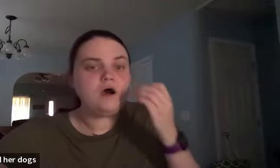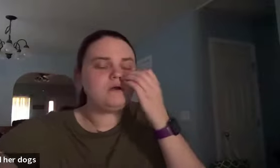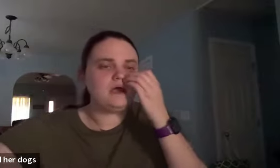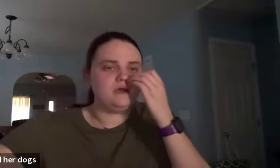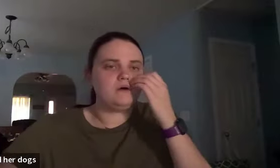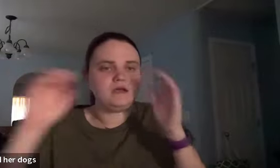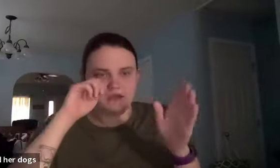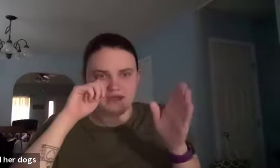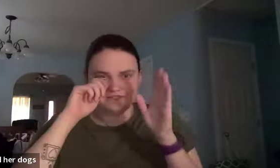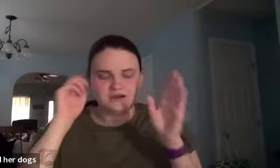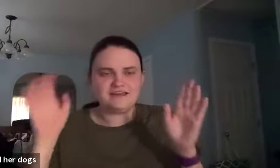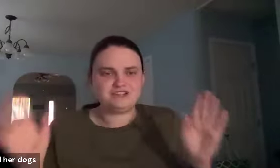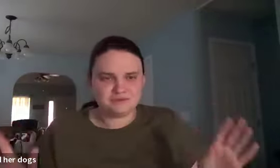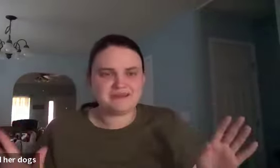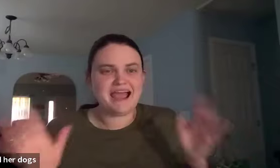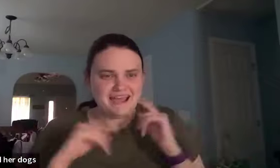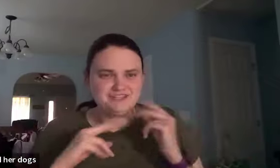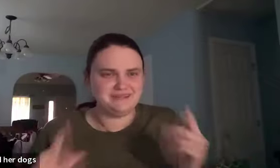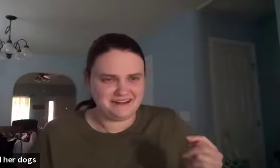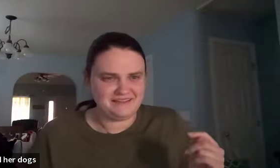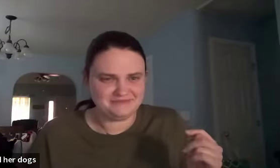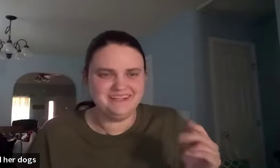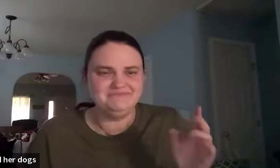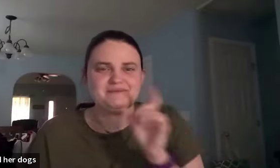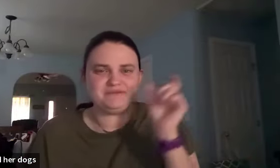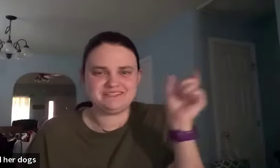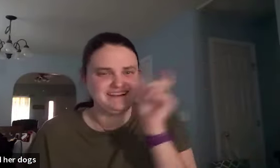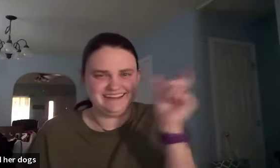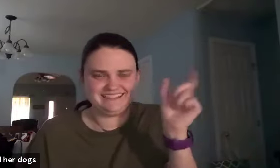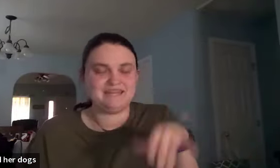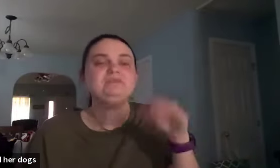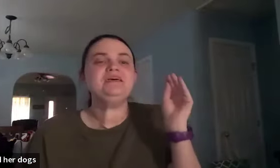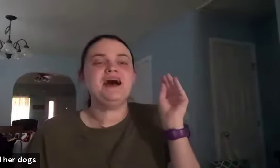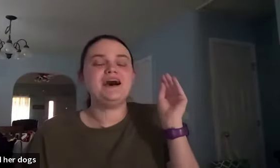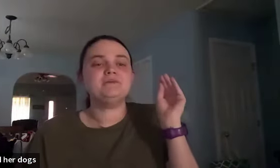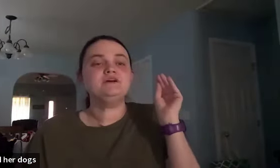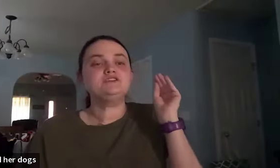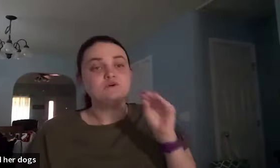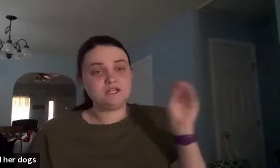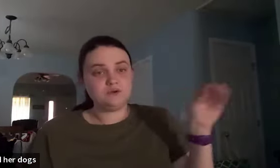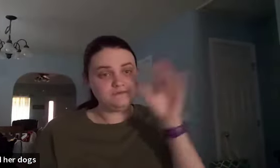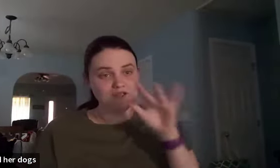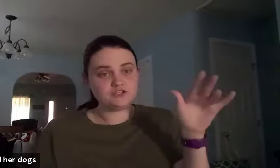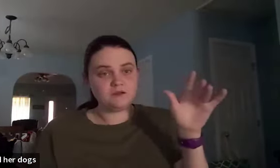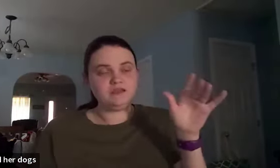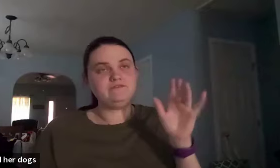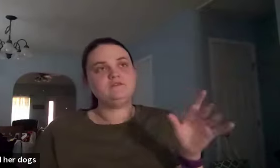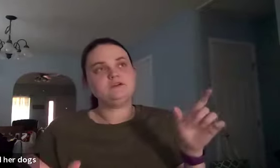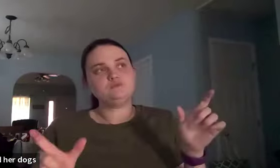Oh, okay, okay. Sorry, it took me a minute. I had to read it out loud. My brain was not connecting it. So when you're finger spelling, if you're finger